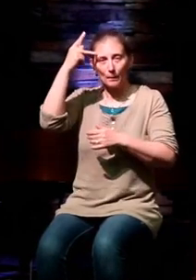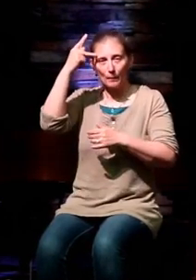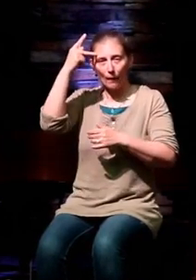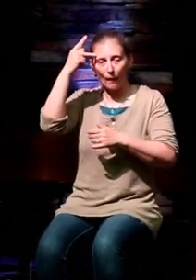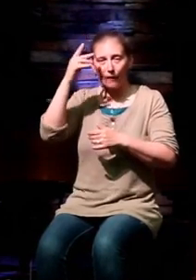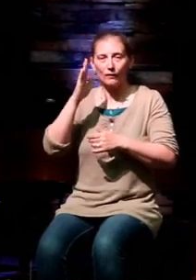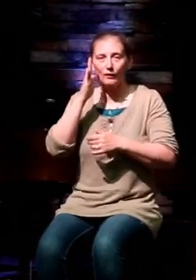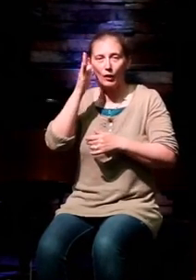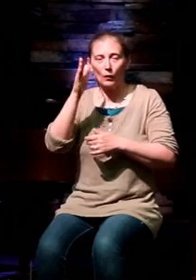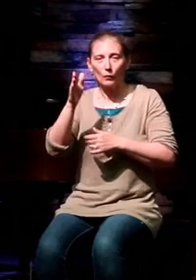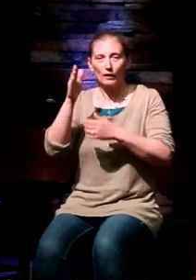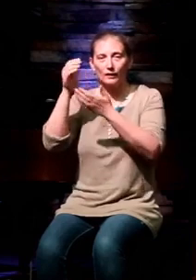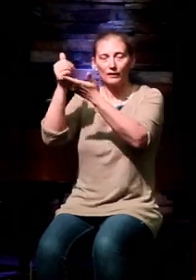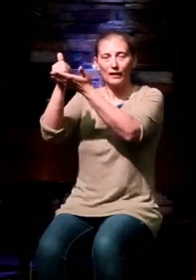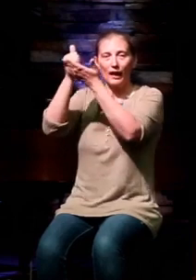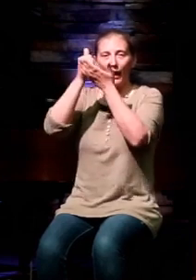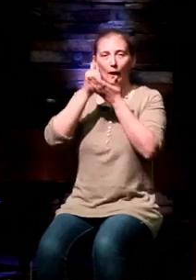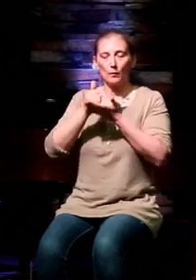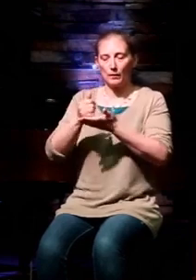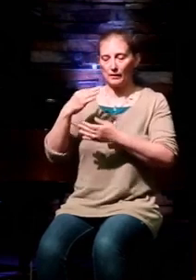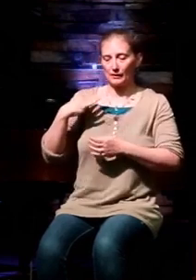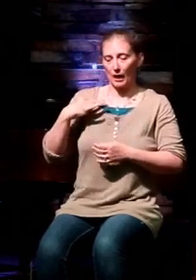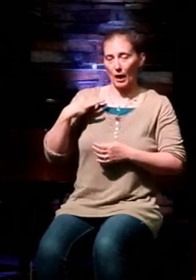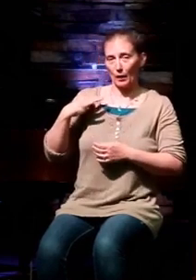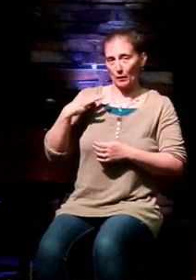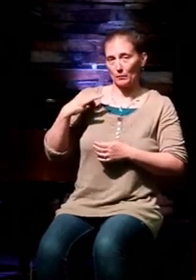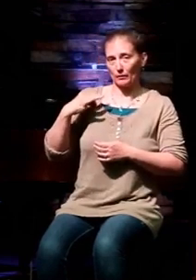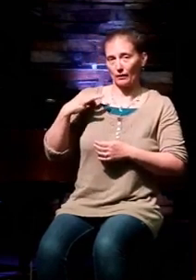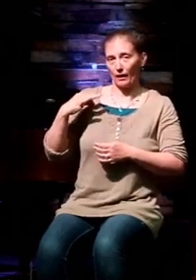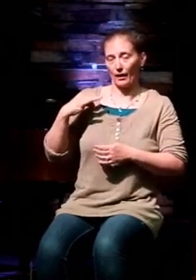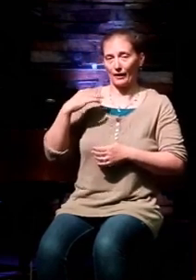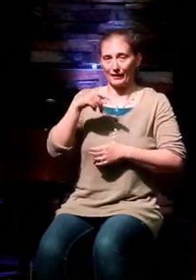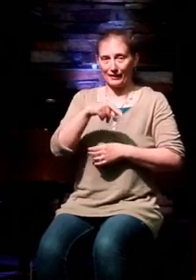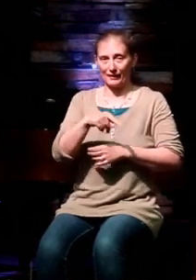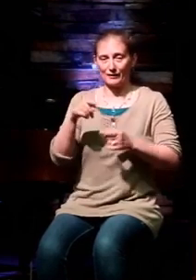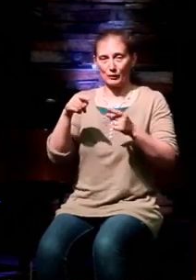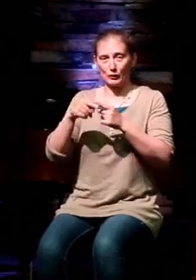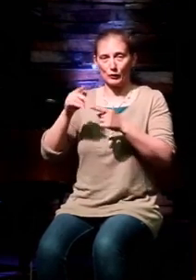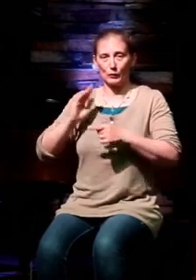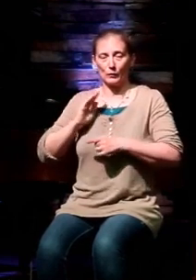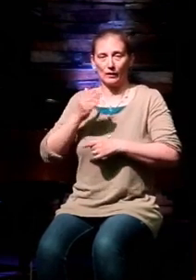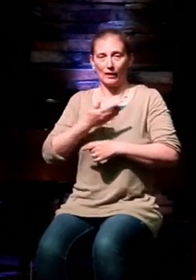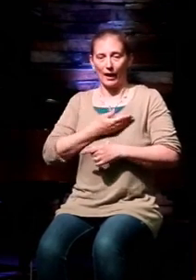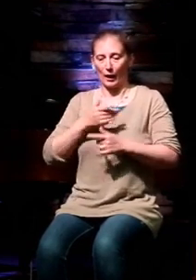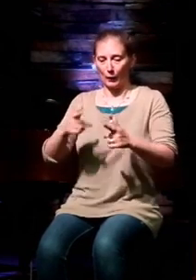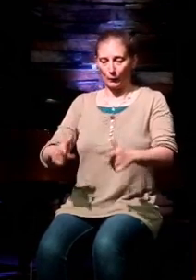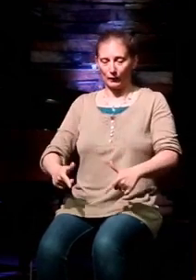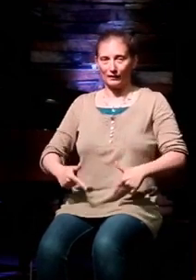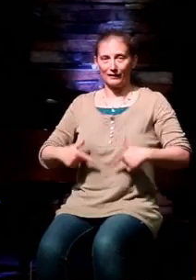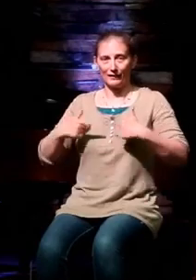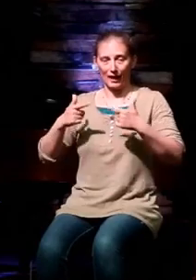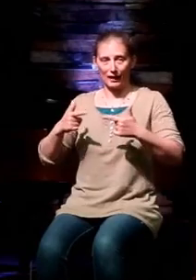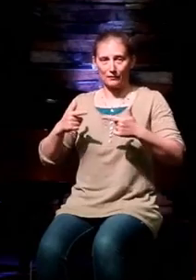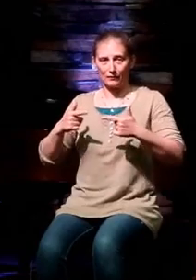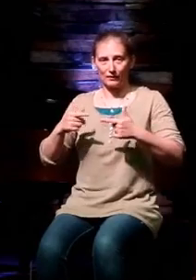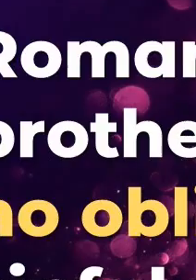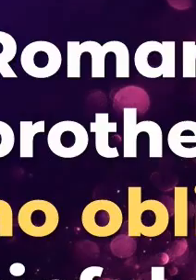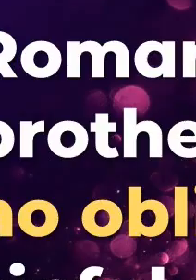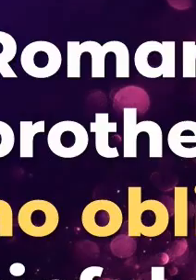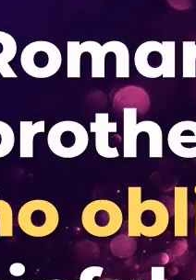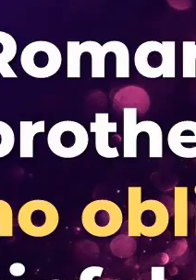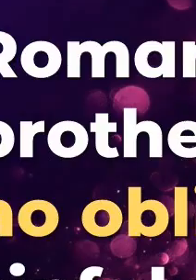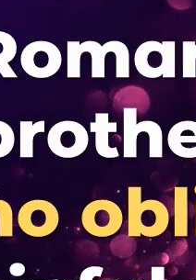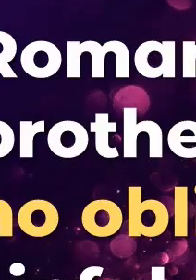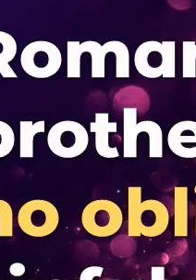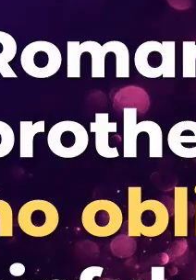the implication, but now here's the application. I'm giving you the implication. Now it's up to you to apply it.